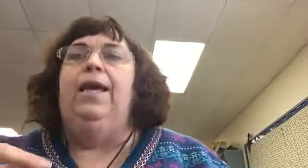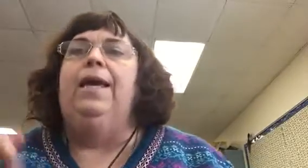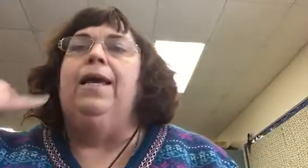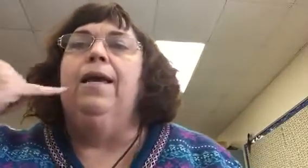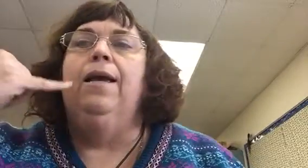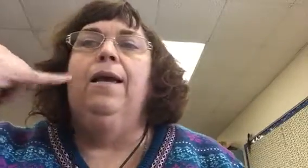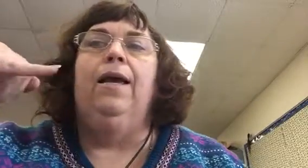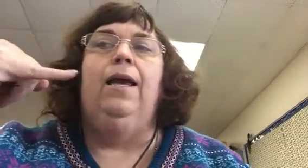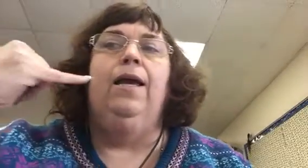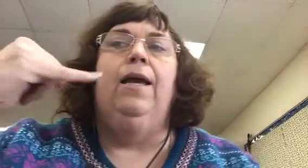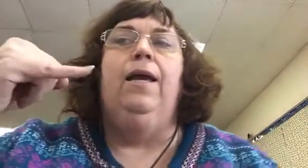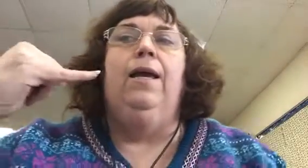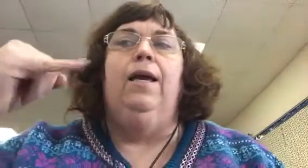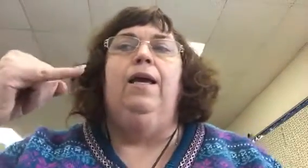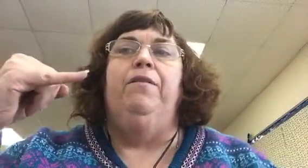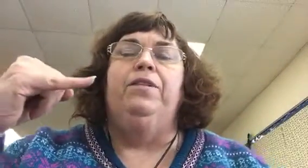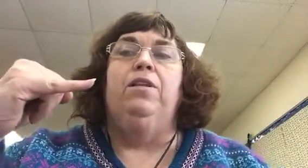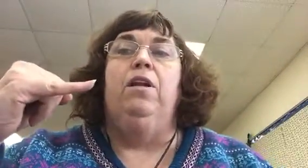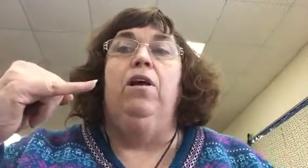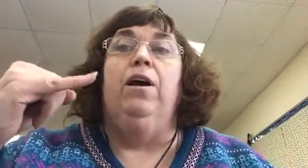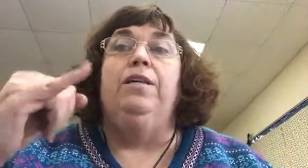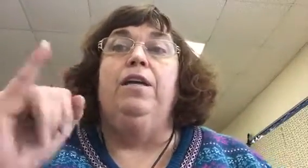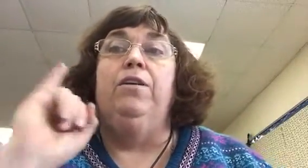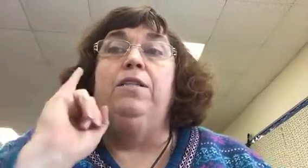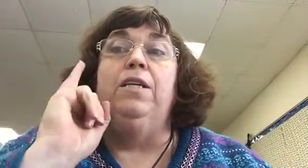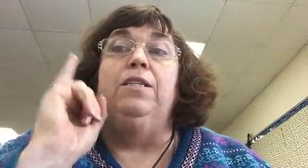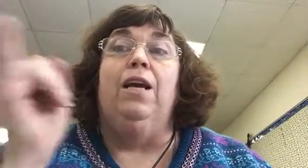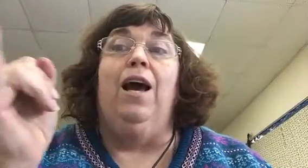I. If it's the long I sound, it's this. I.